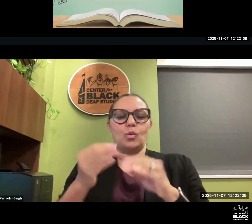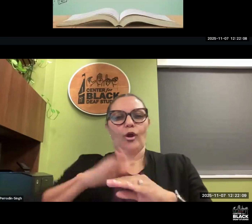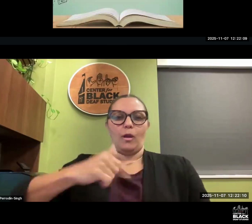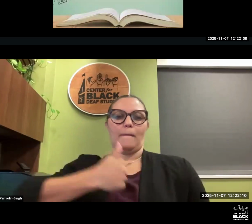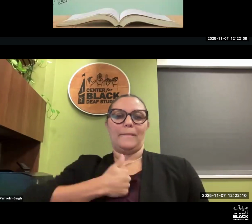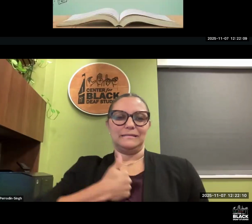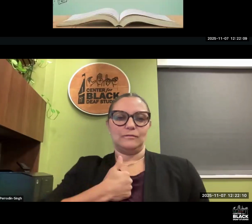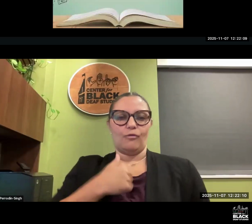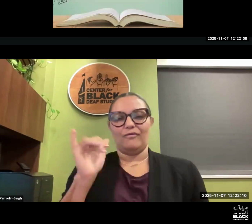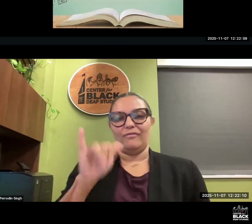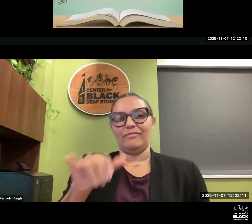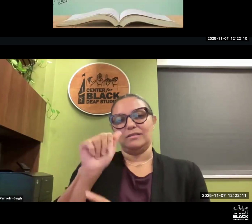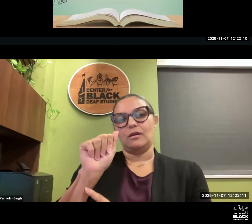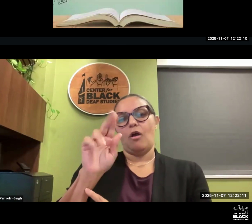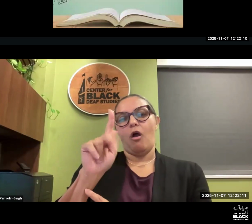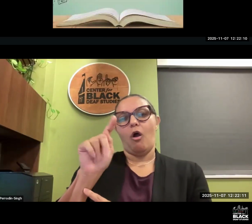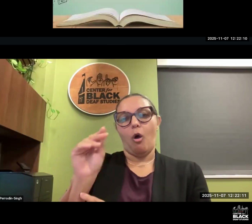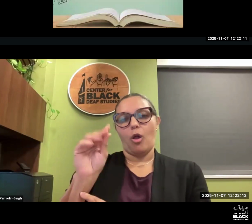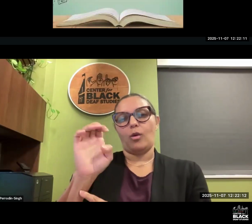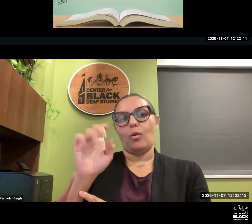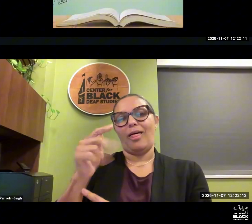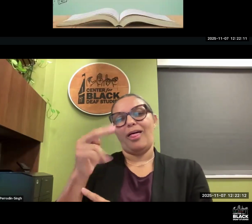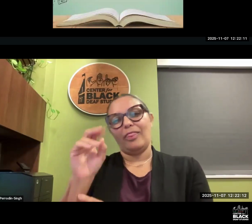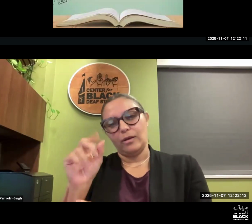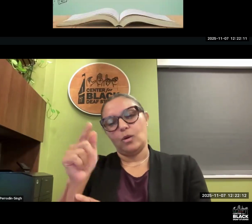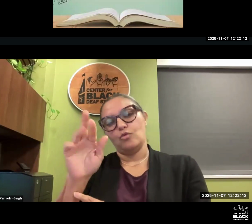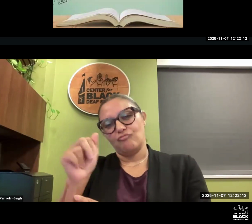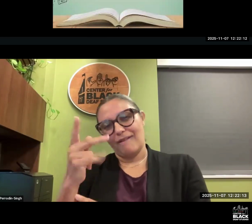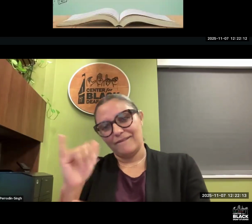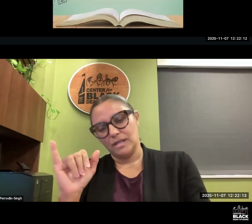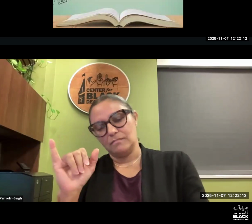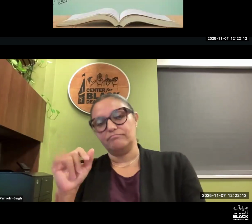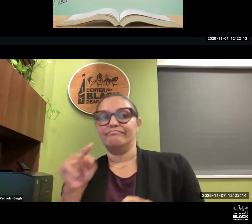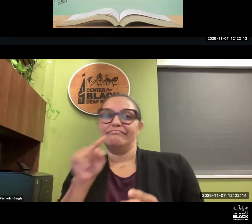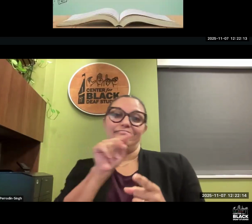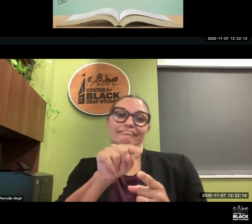decided to write a story on essentially my experience.